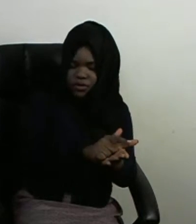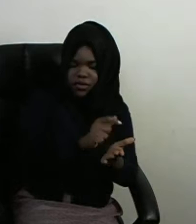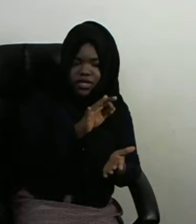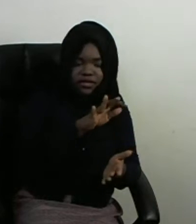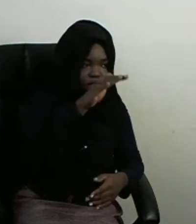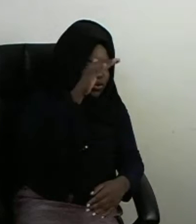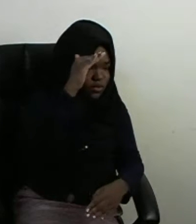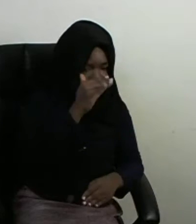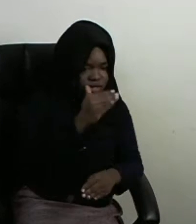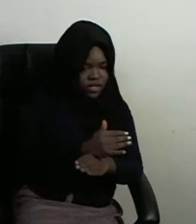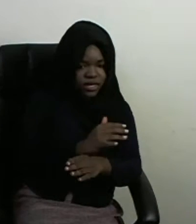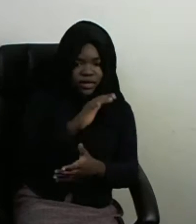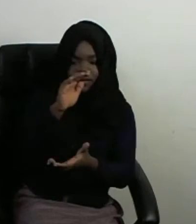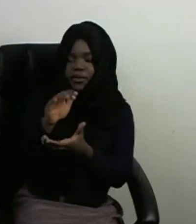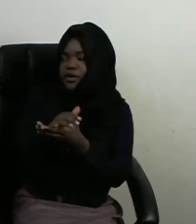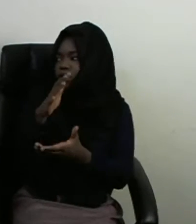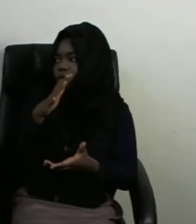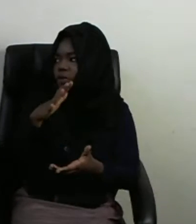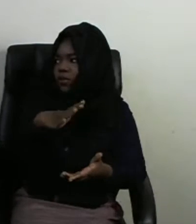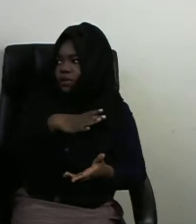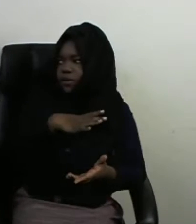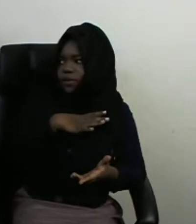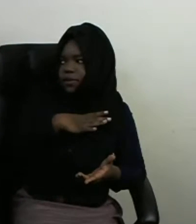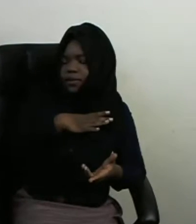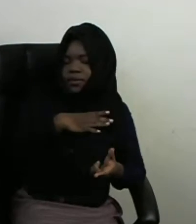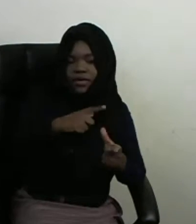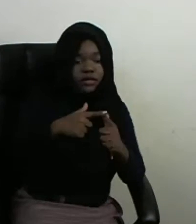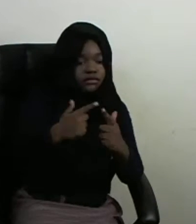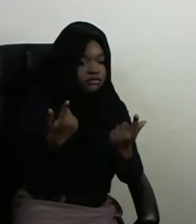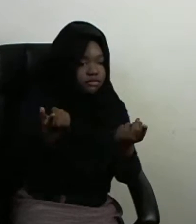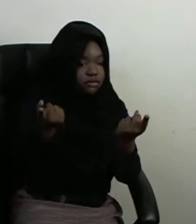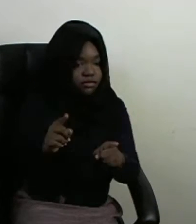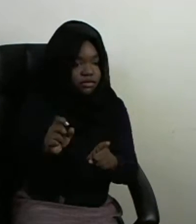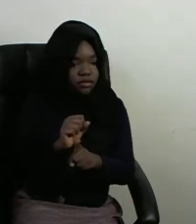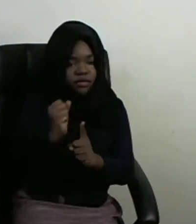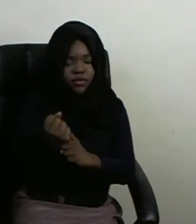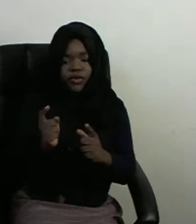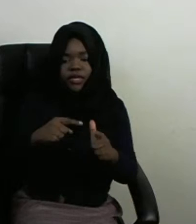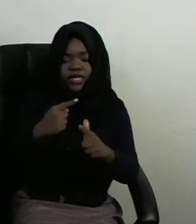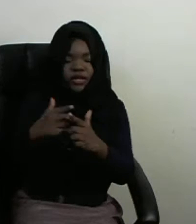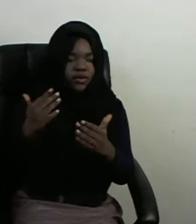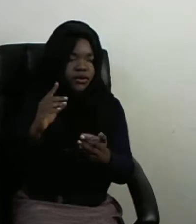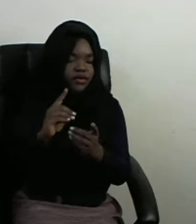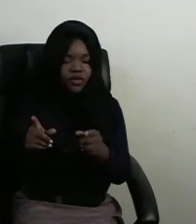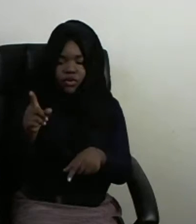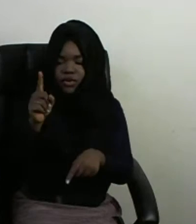your son married a woman and then something happened and he divorced her,